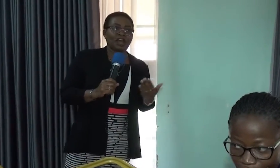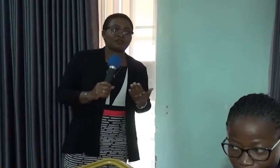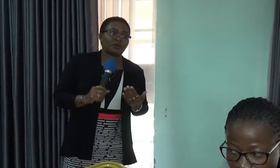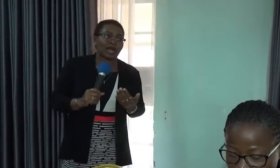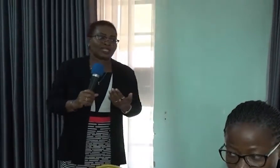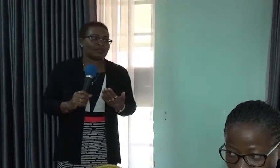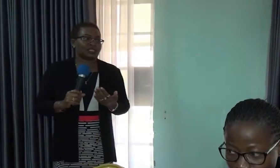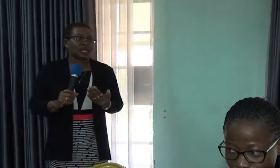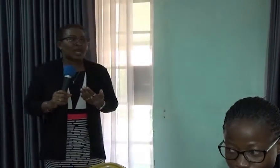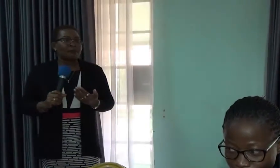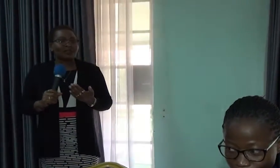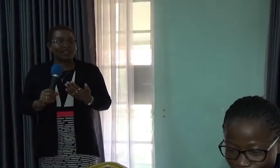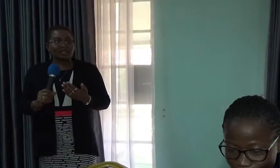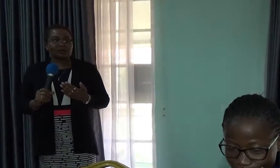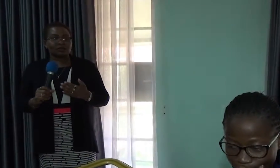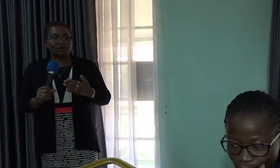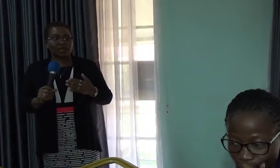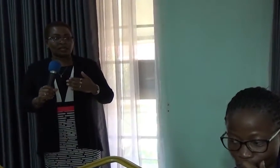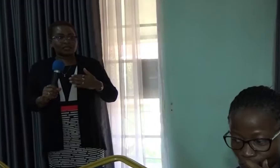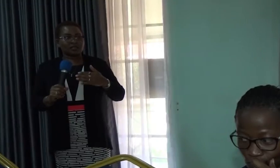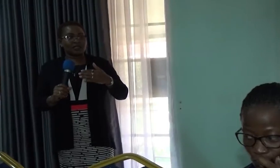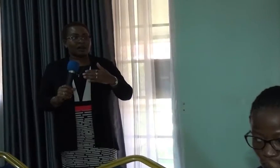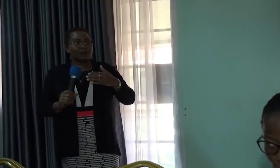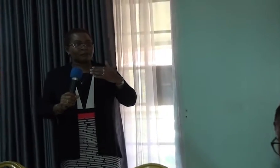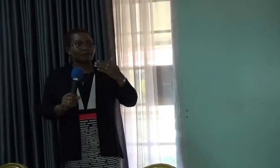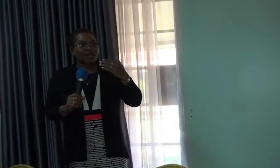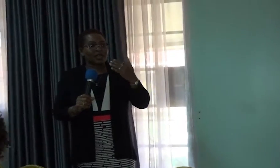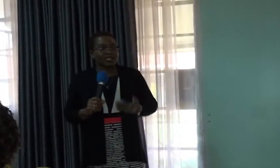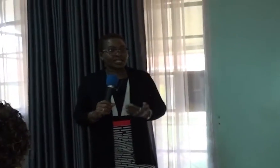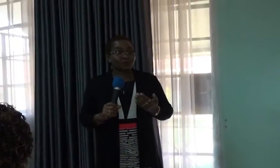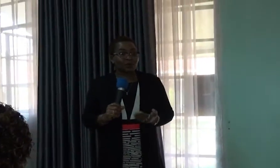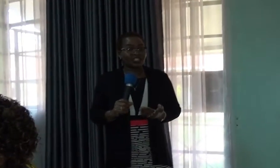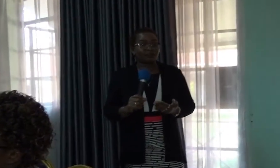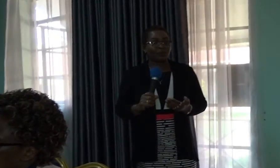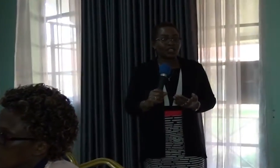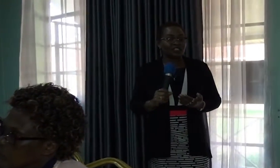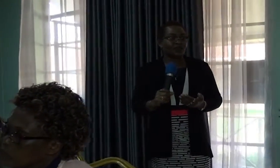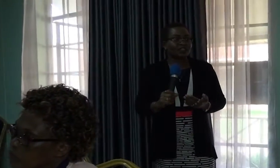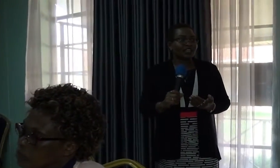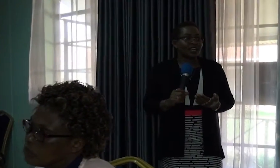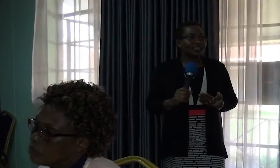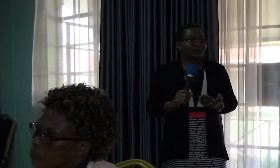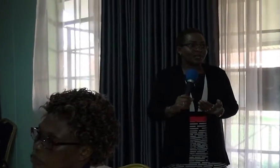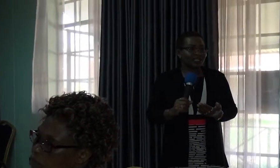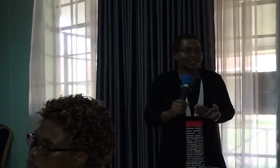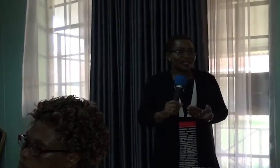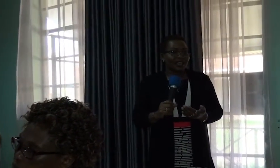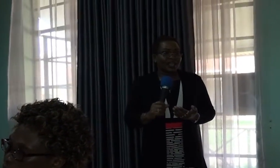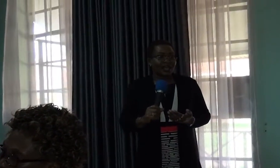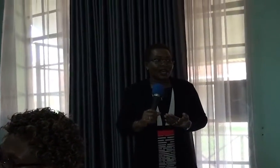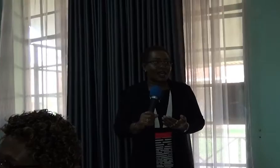We don't have to answer it. But then, like the latest policy on